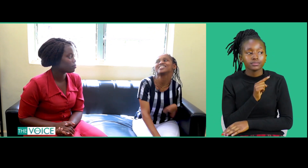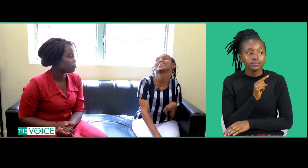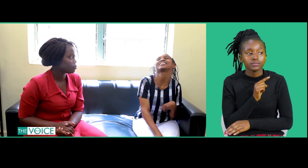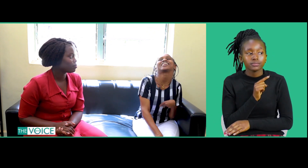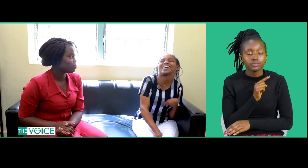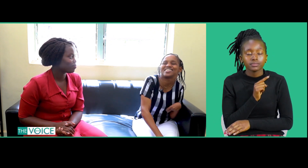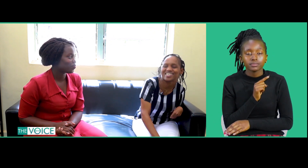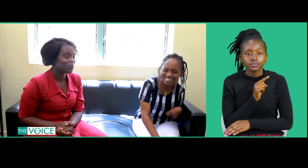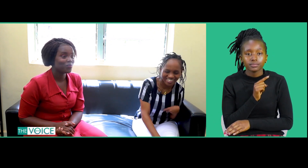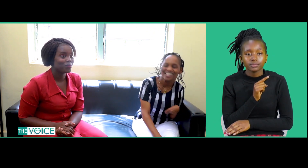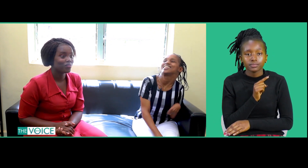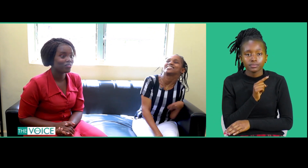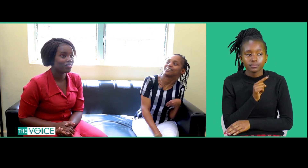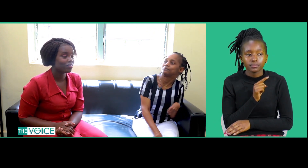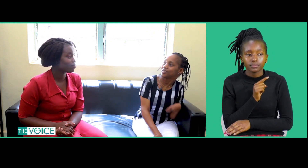I just